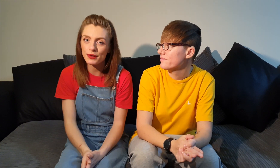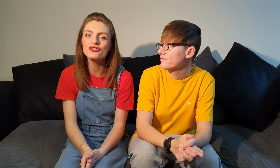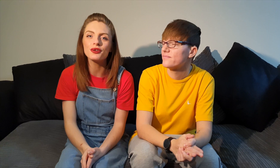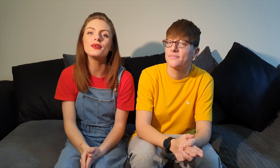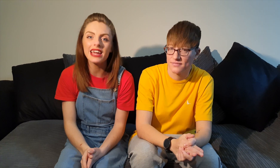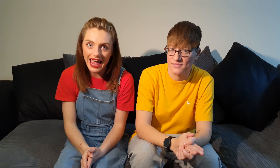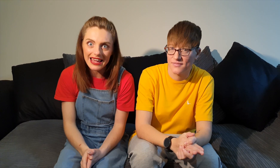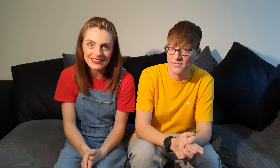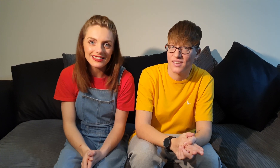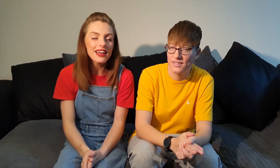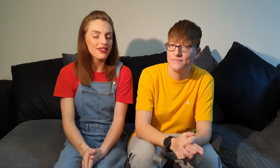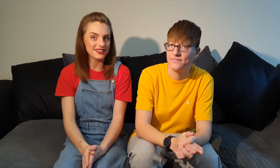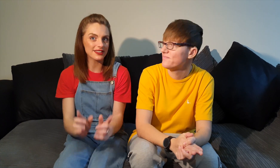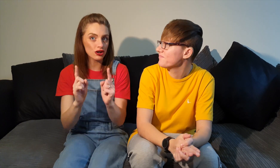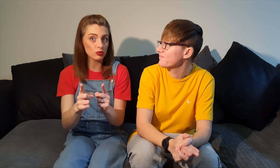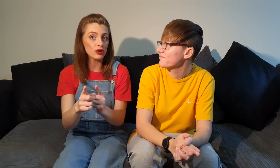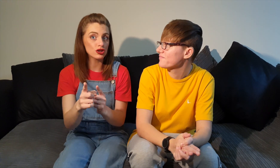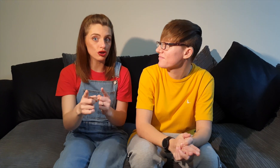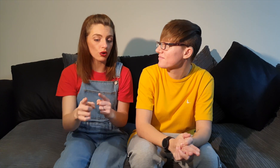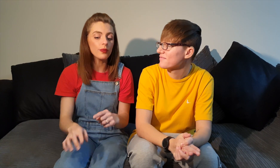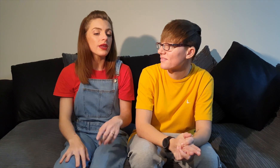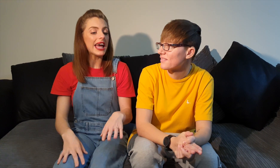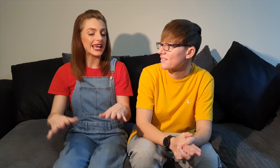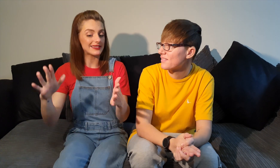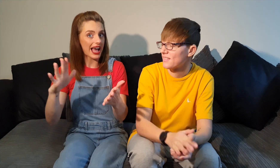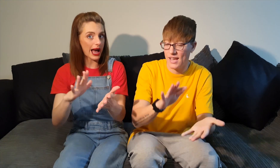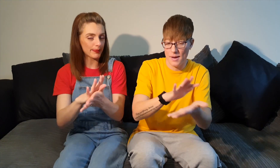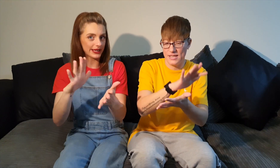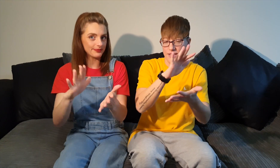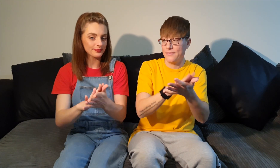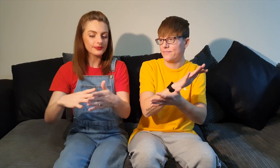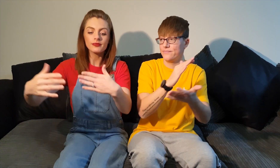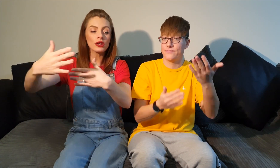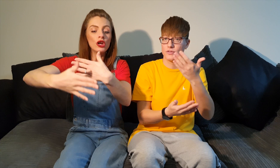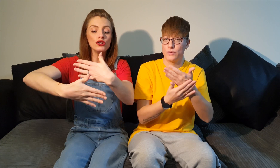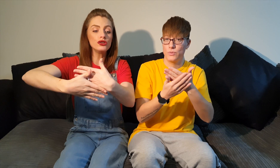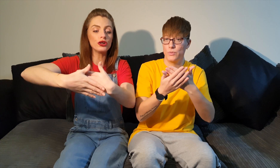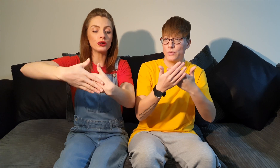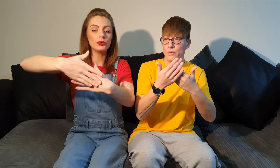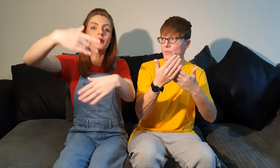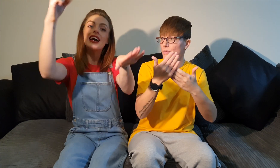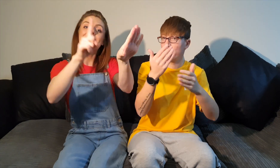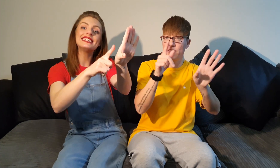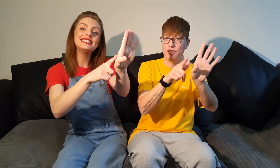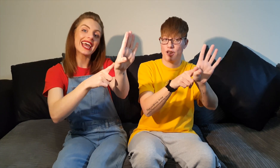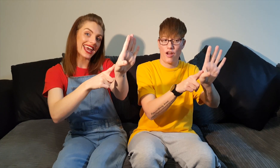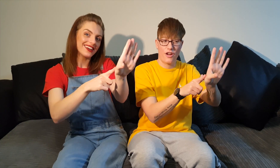New Year's. This is a good one to know. It's Happy New Year.